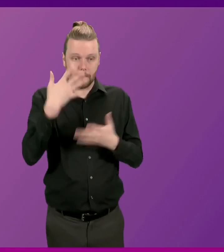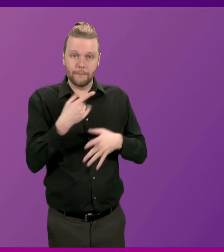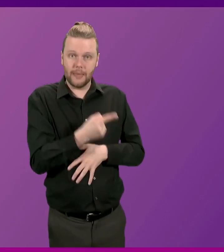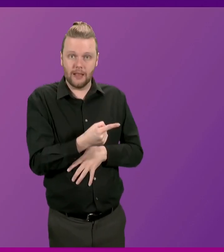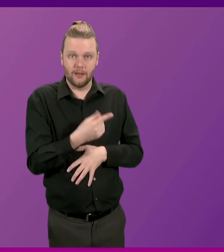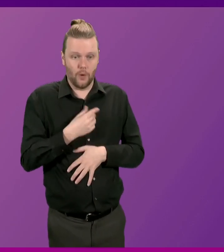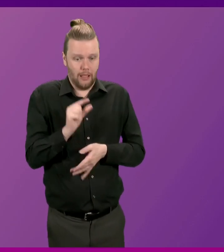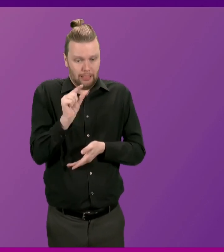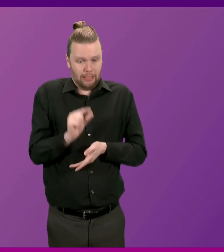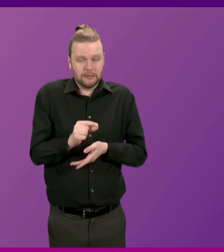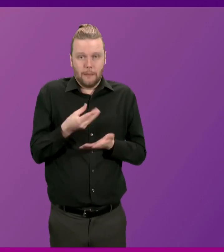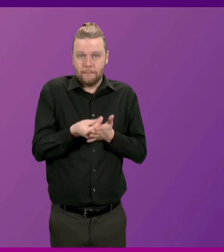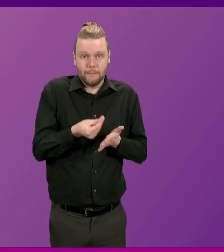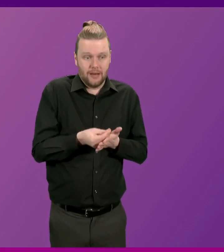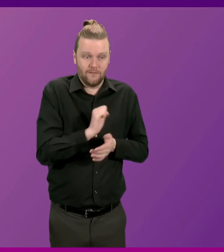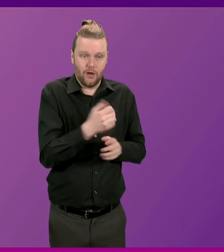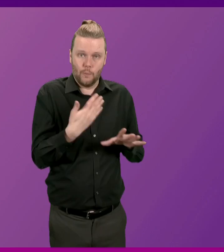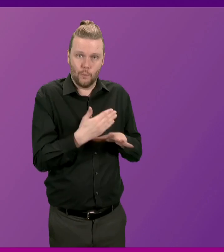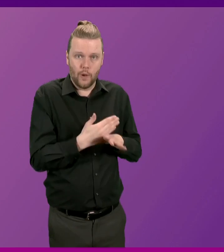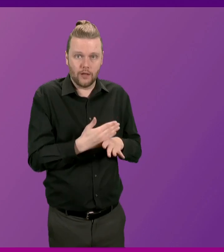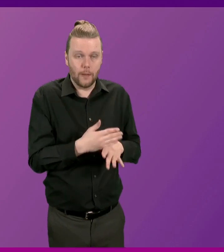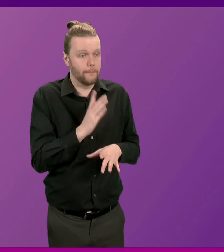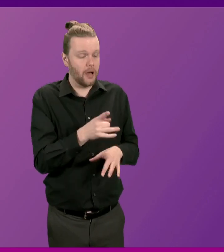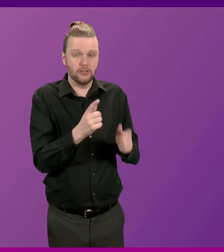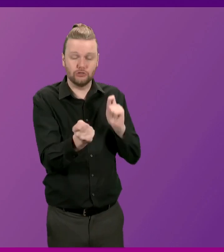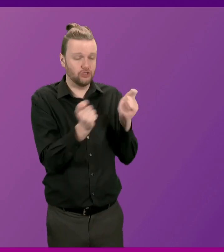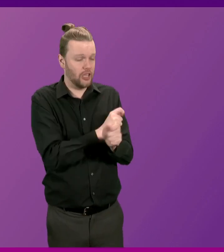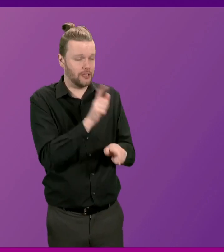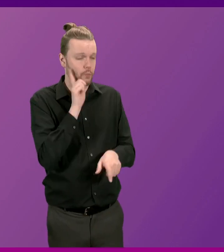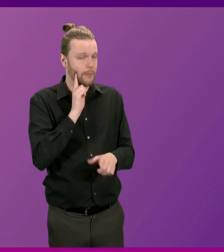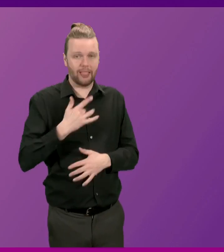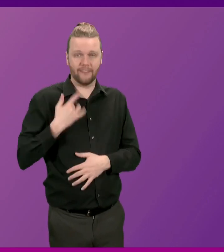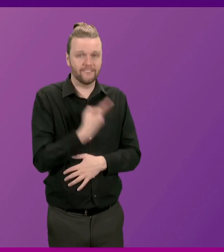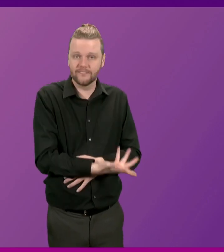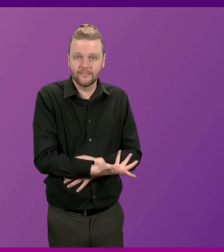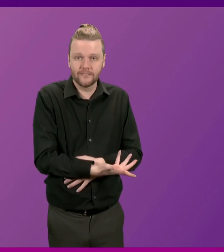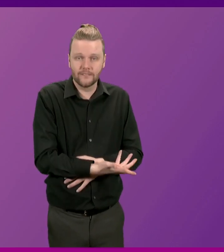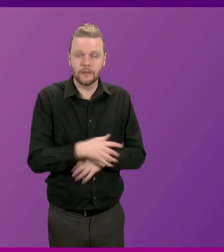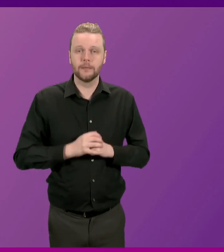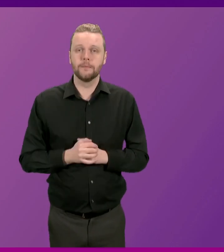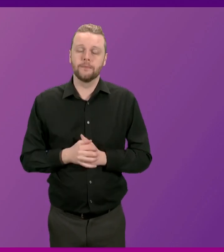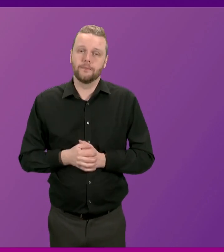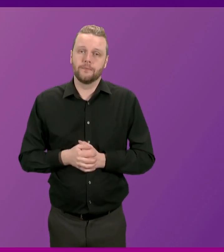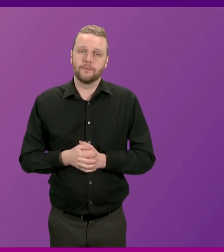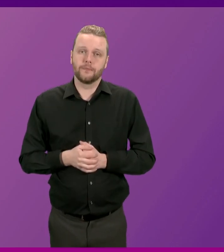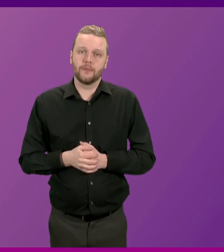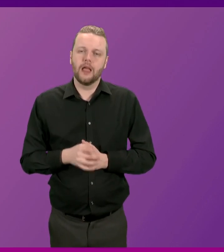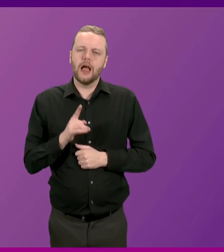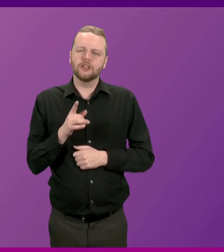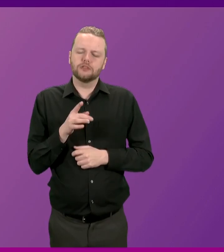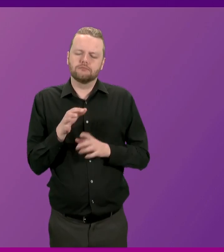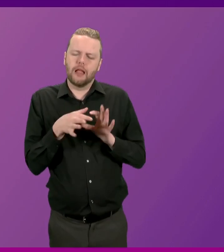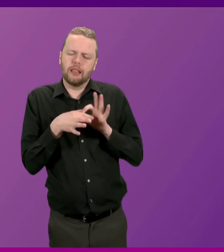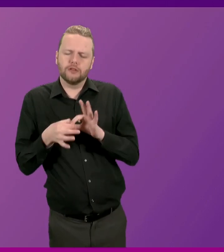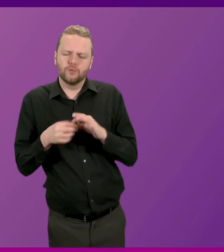little money in her consultancy, are really changing women's lives. Thank you. And can it just in terms of legal aid